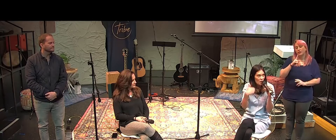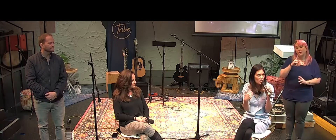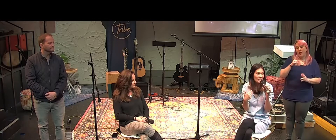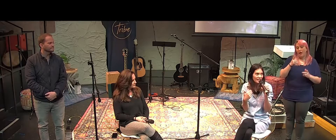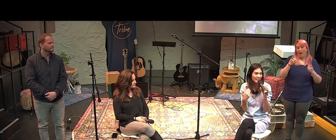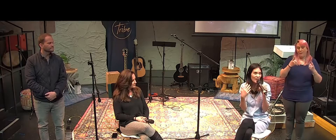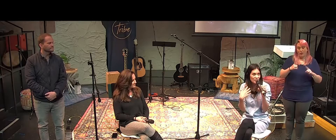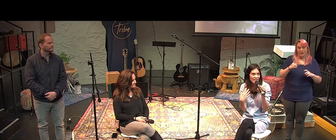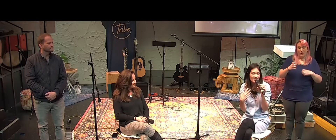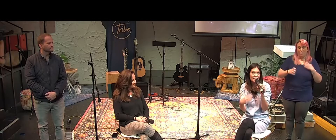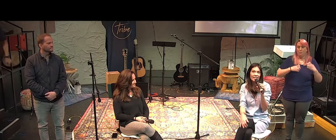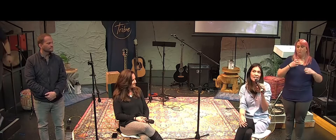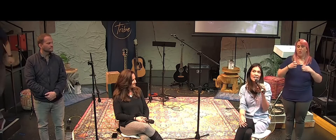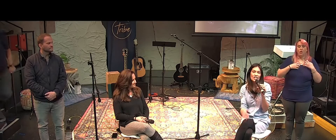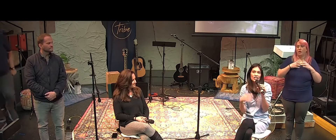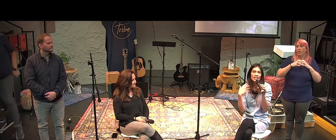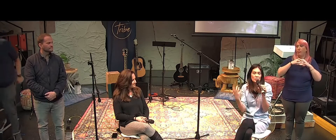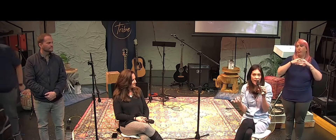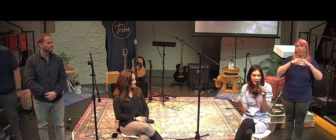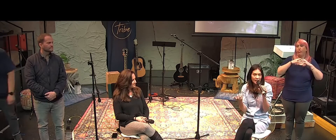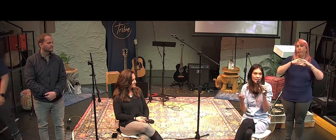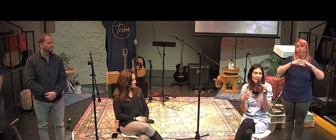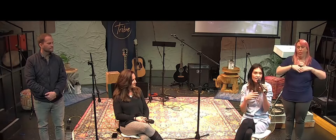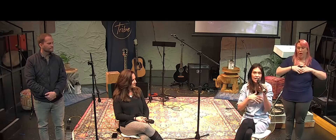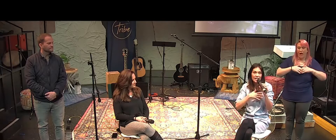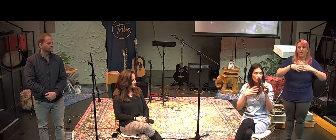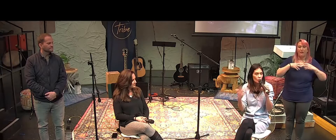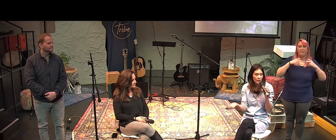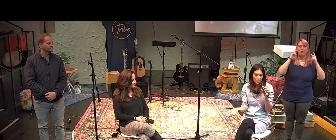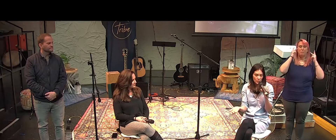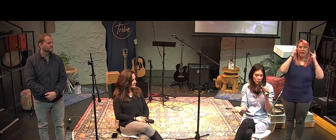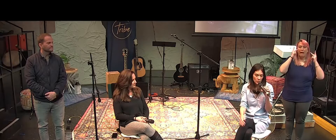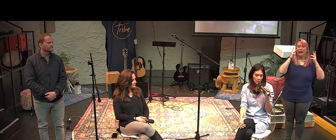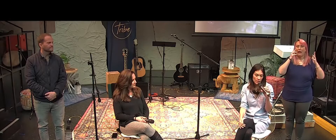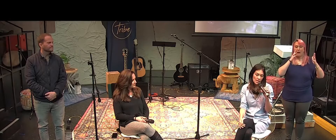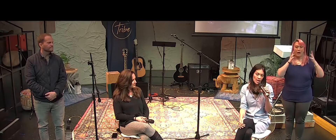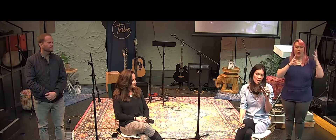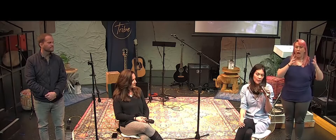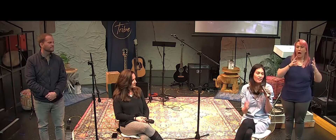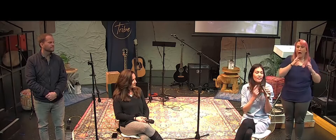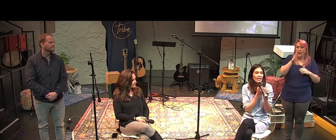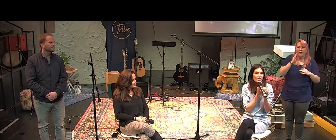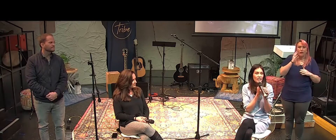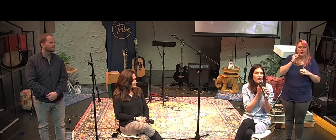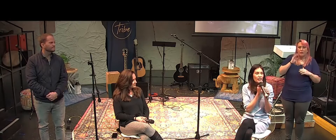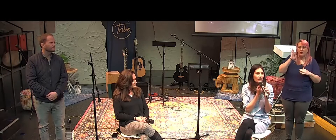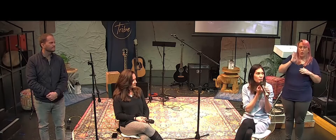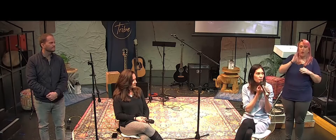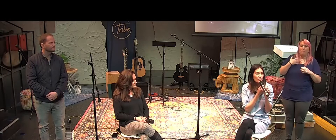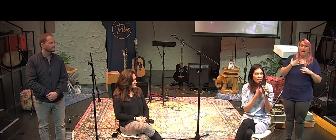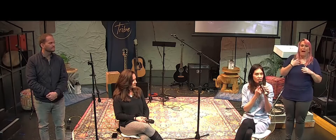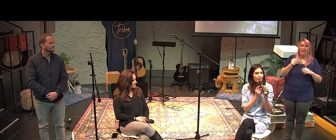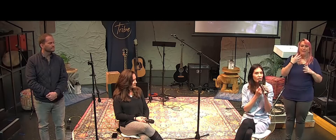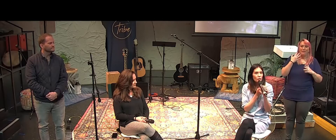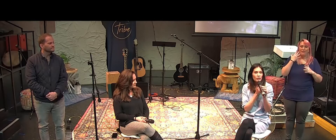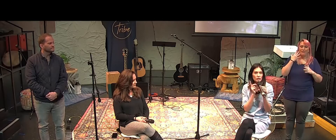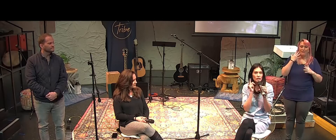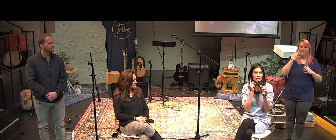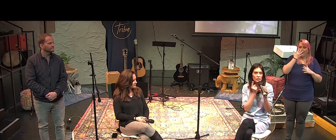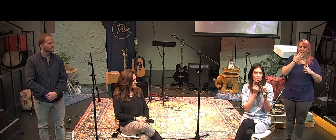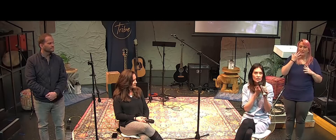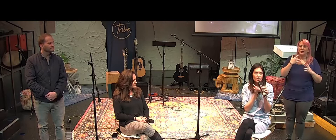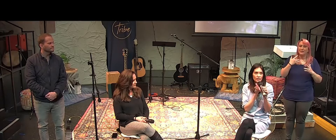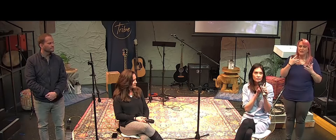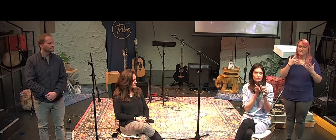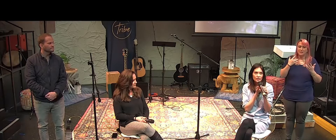like, emotionally. I really did. I started getting panic attacks. I had no idea what those were. My face, I got vitiligo, where you start